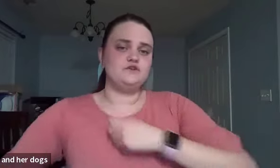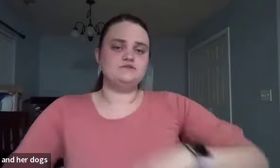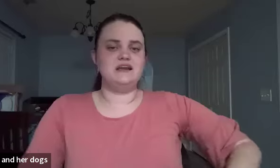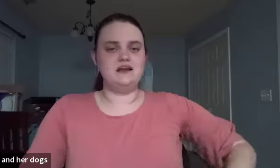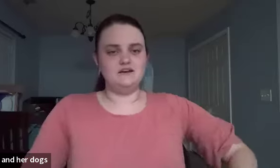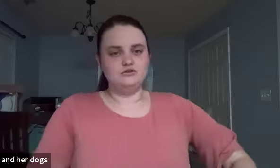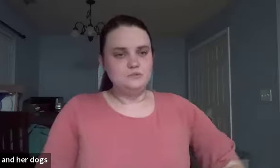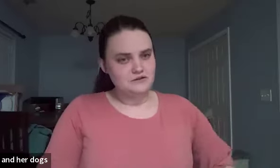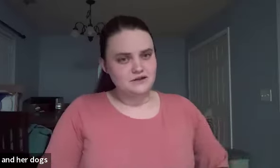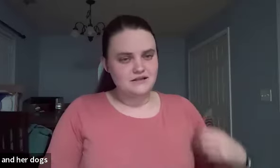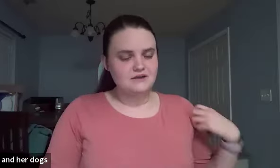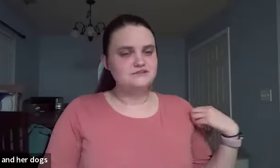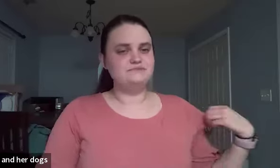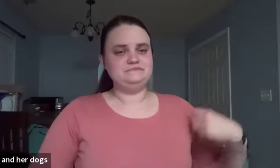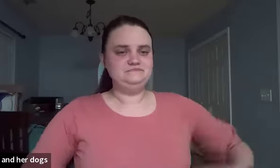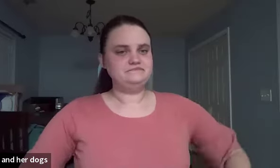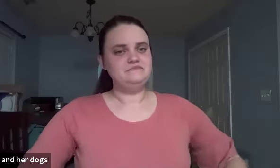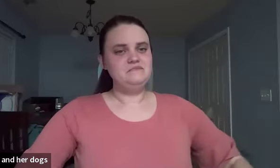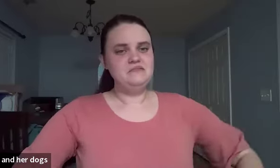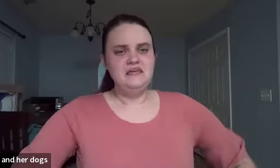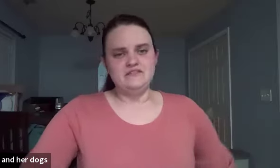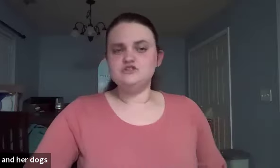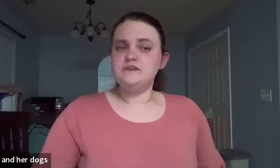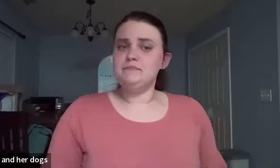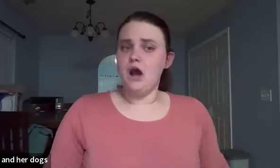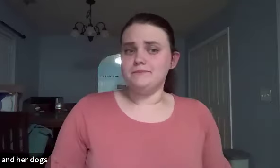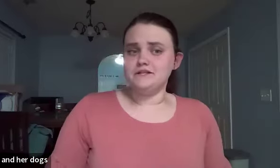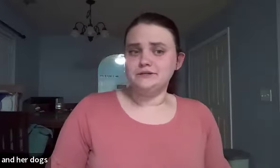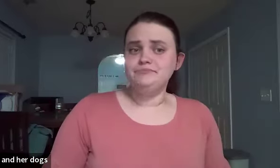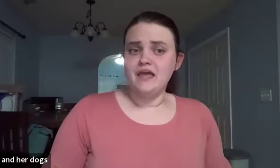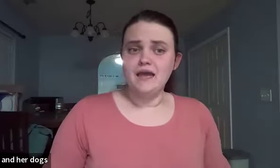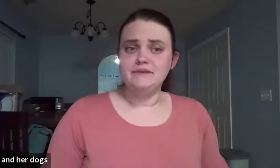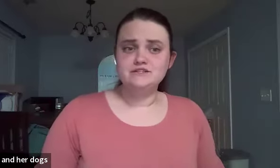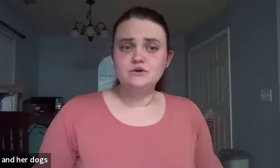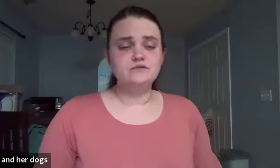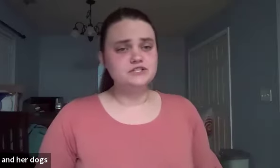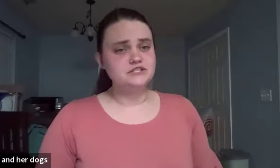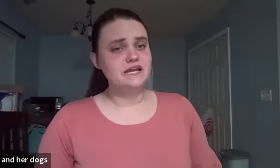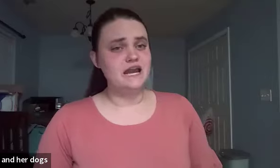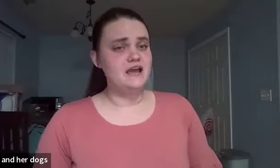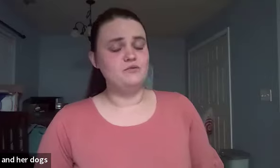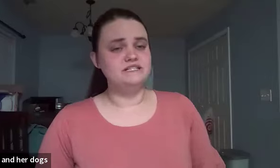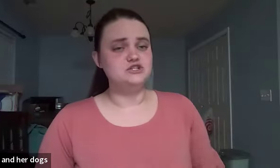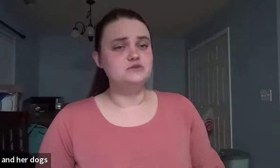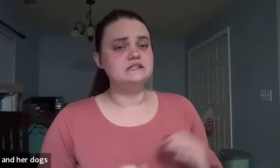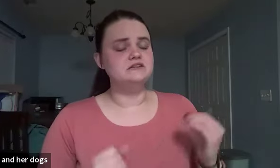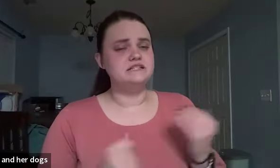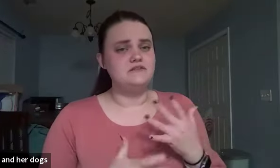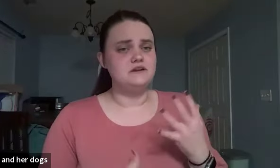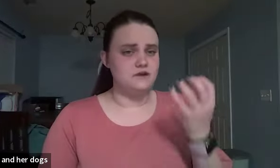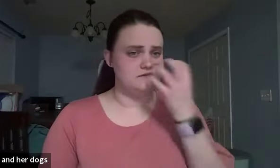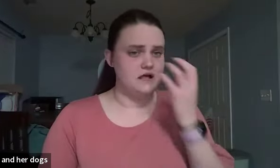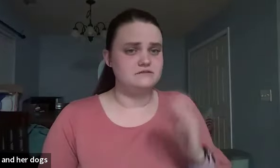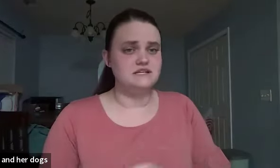for those like kind of creepy looking clowns. Those are very popular at my school, unfortunately. And I have one teacher who's literally deathly afraid of clowns.